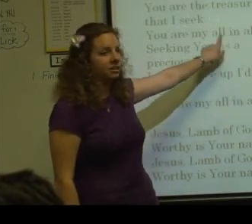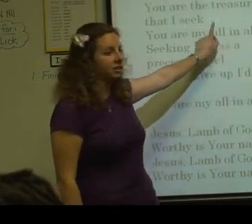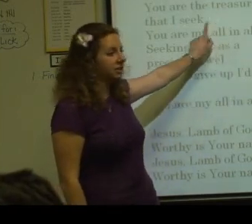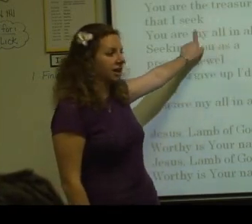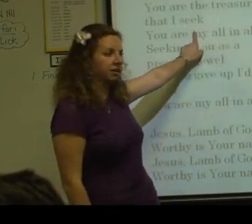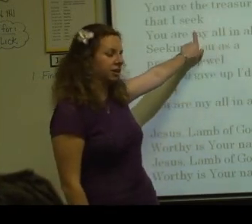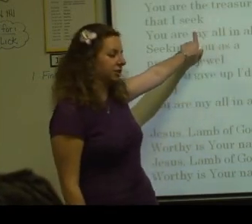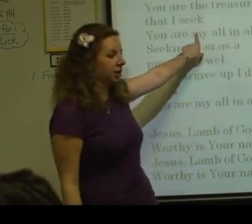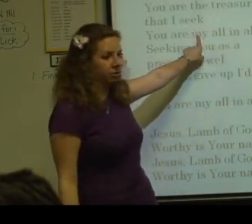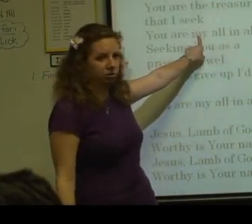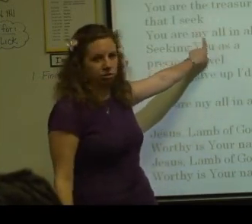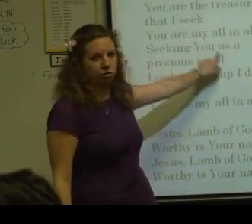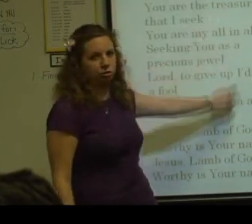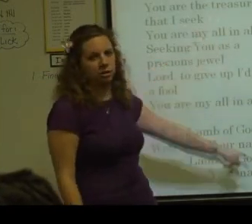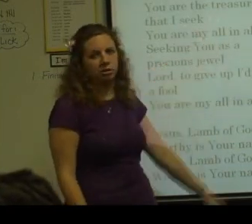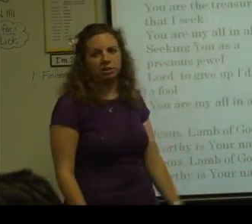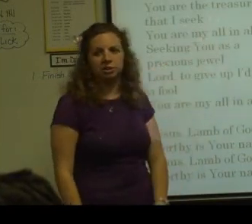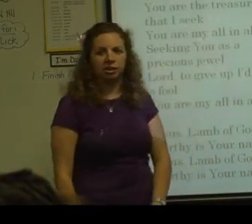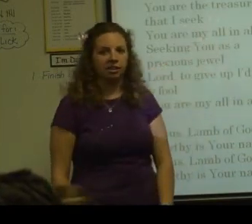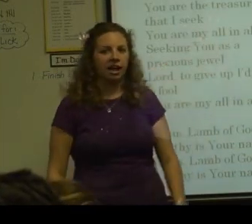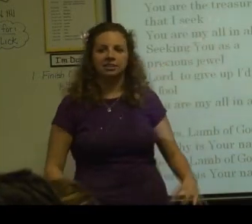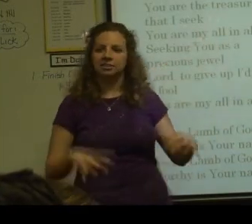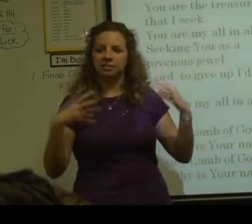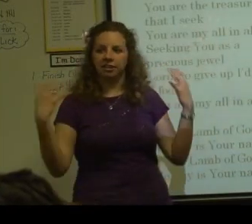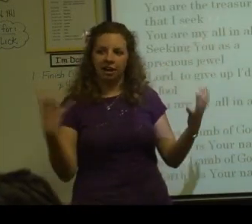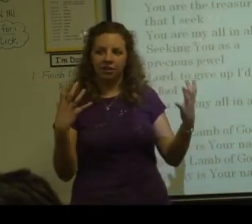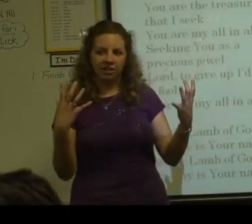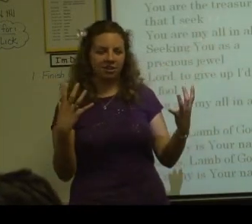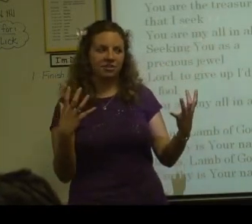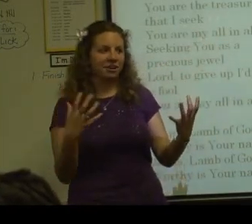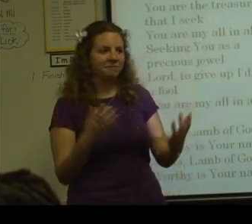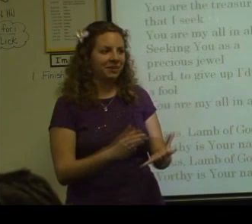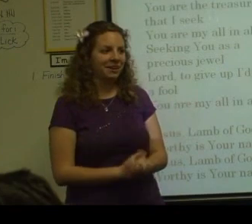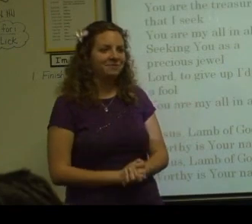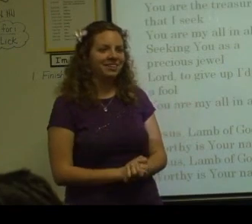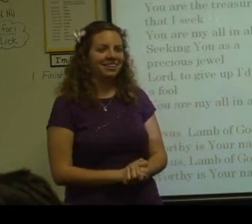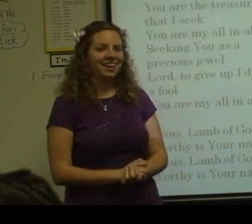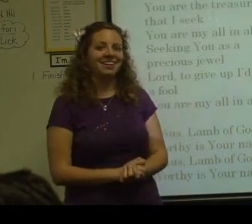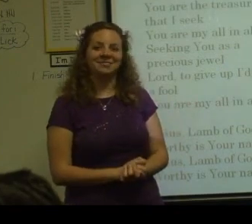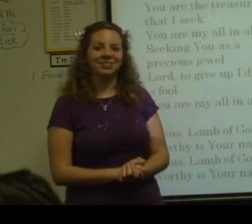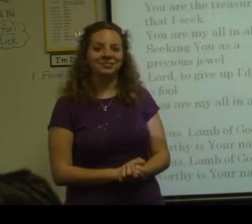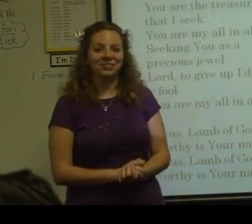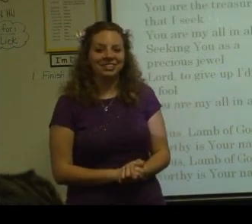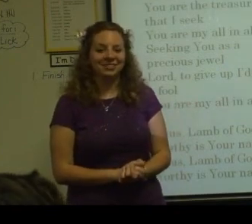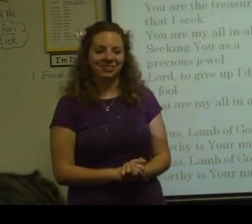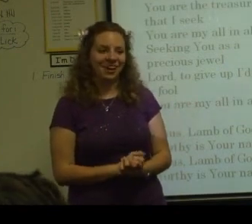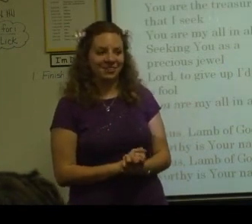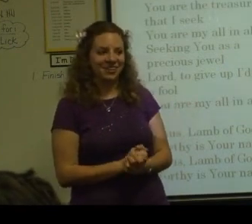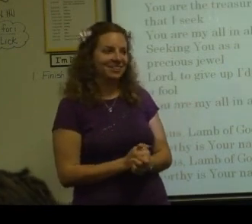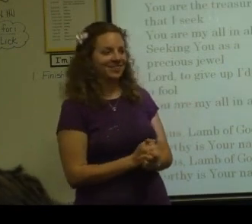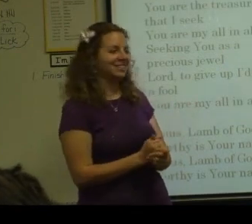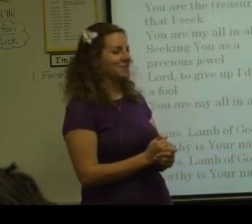the exact link that I went to on YouTube that you guys heard in class. It'll have all that on there, okay? And I'm looking forward to seeing what you have for next week. So